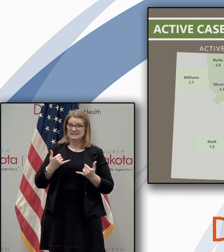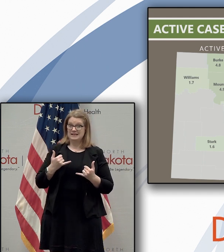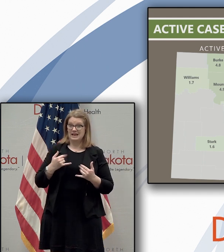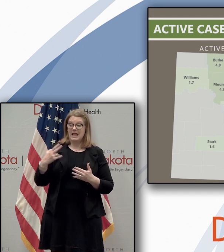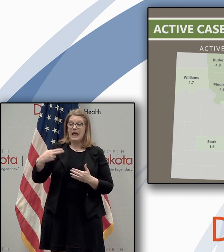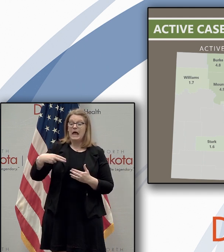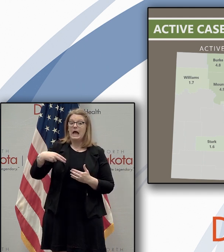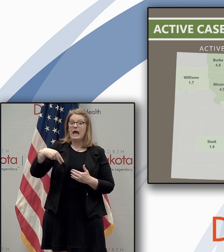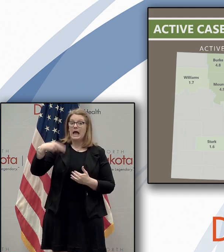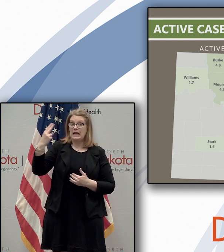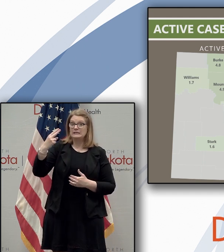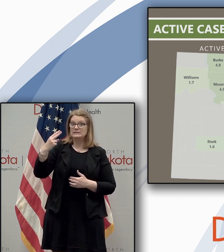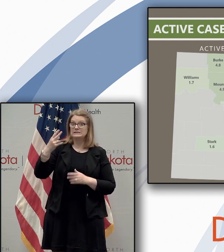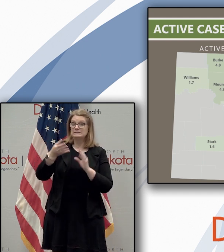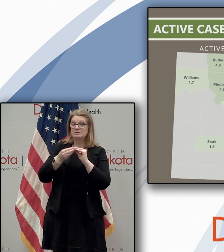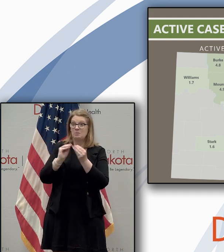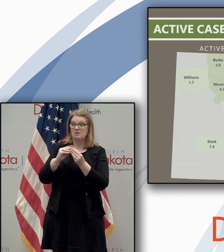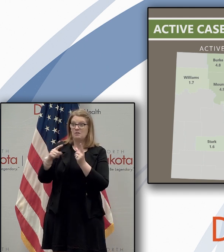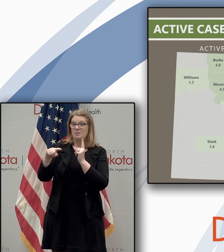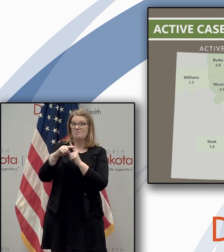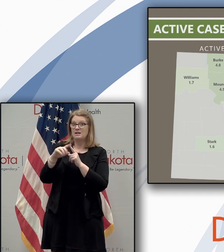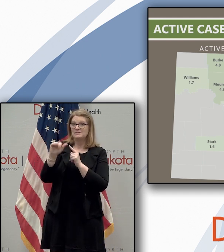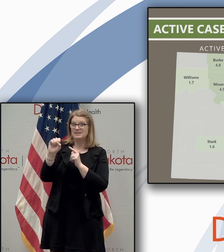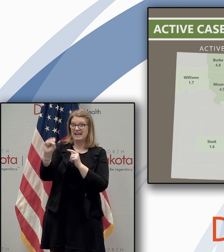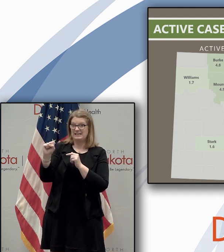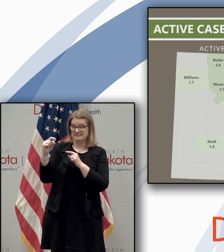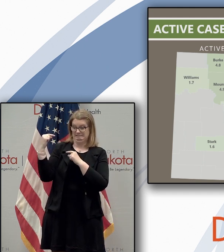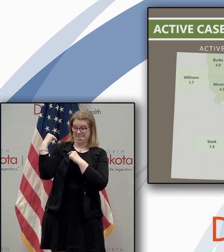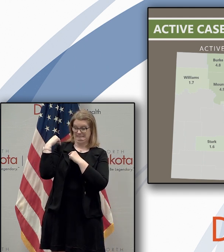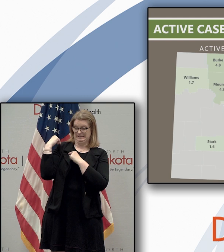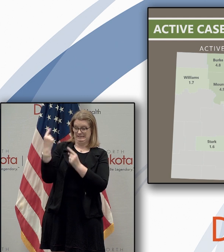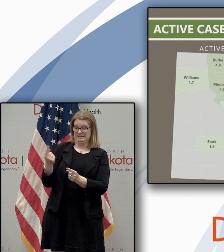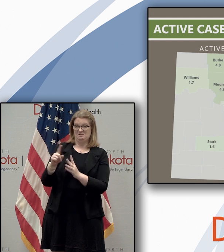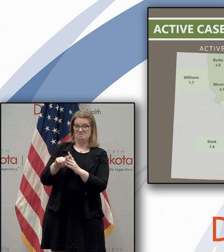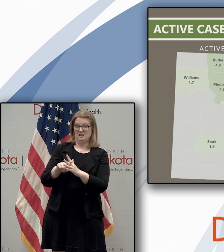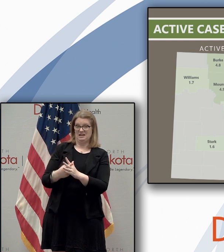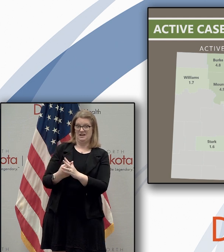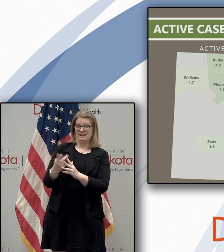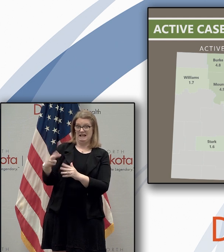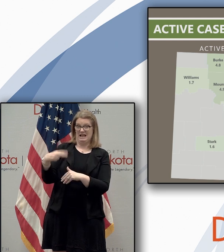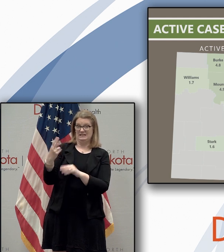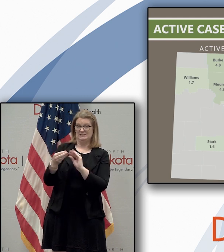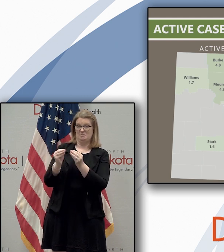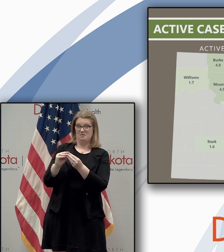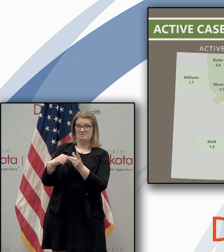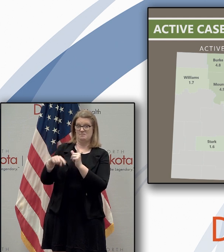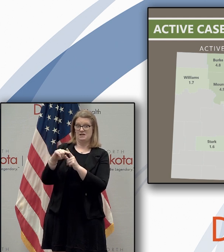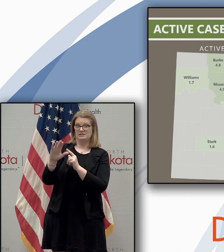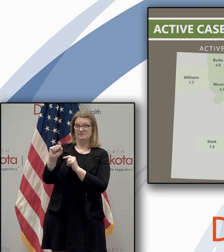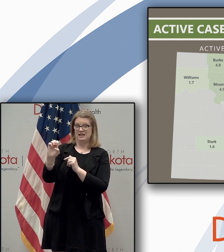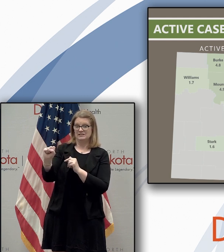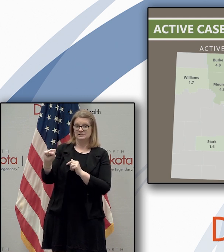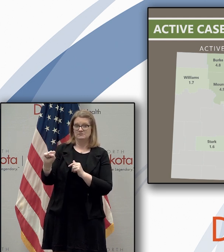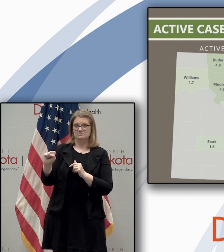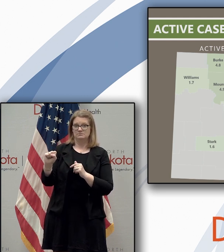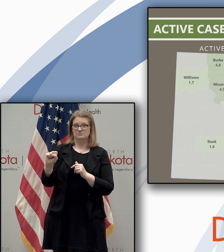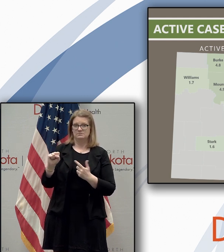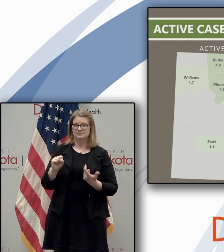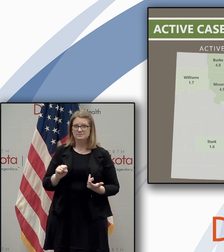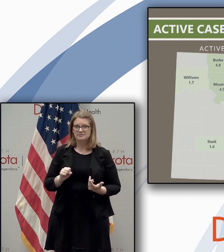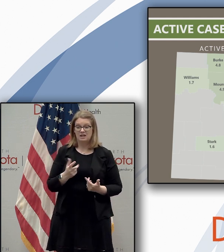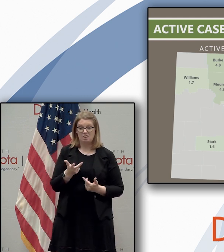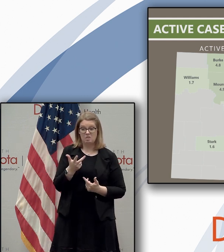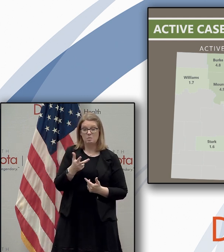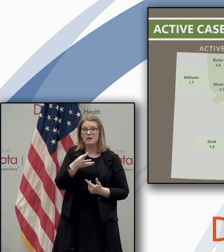single positive rate throughout the entire pandemic in North Dakota today, but we also had 3 rural